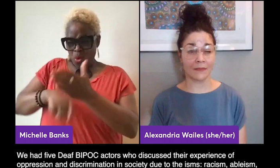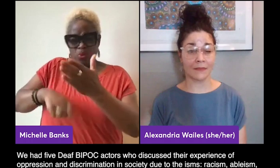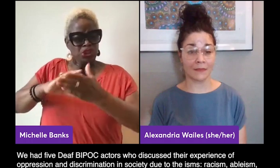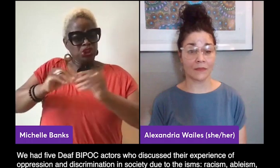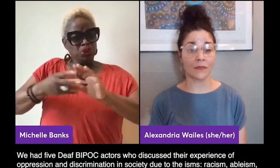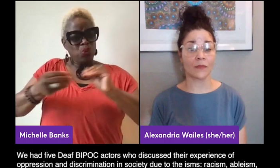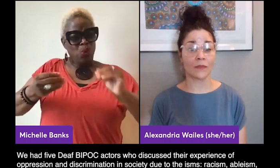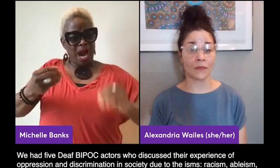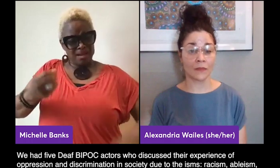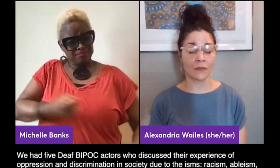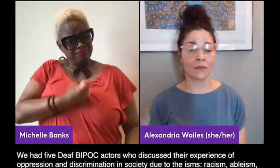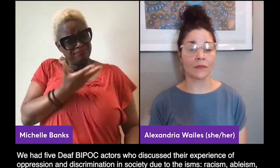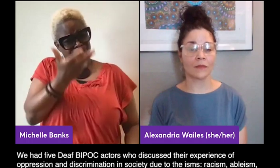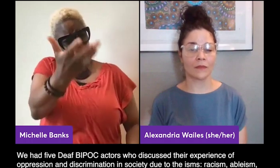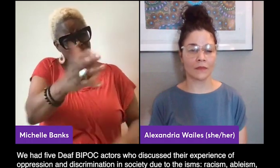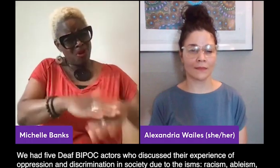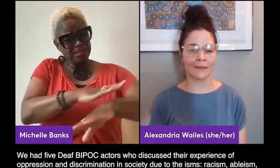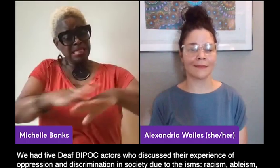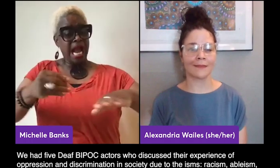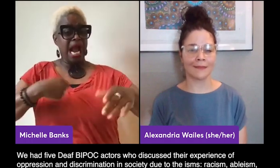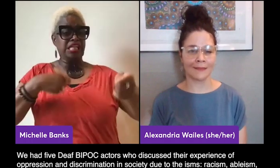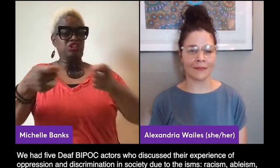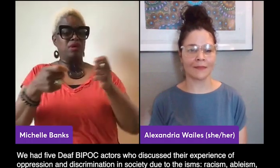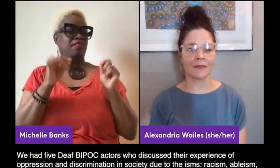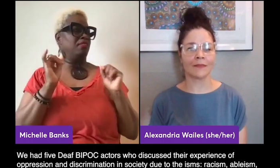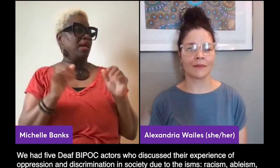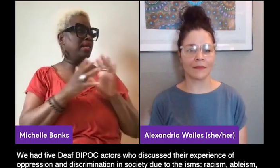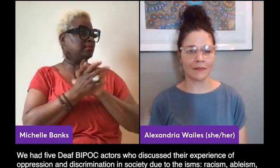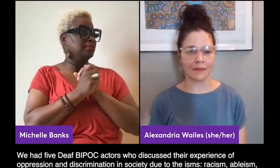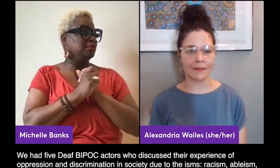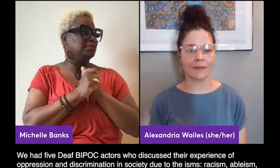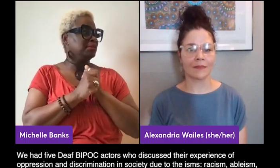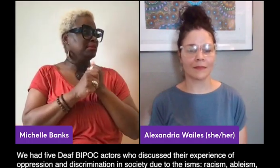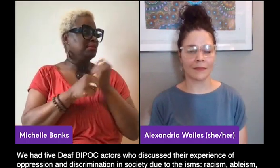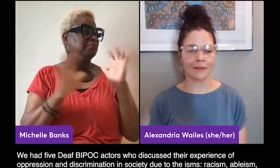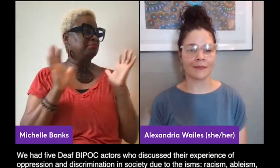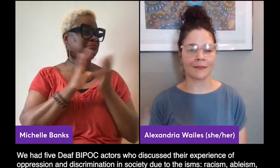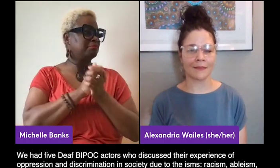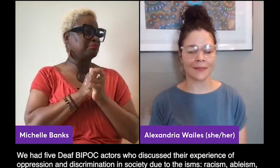They wrote and told their own stories on stage. I directed it.